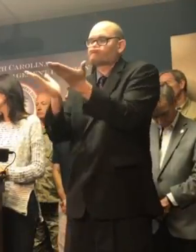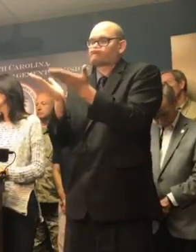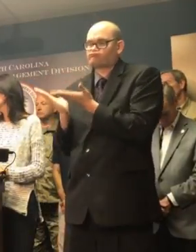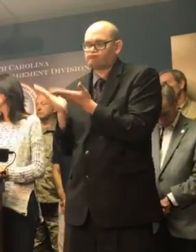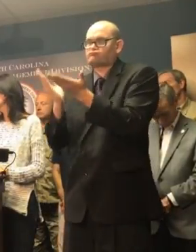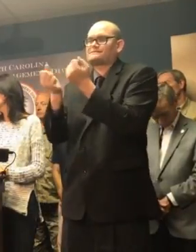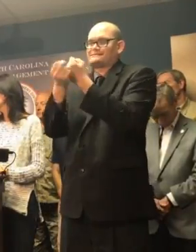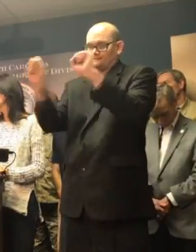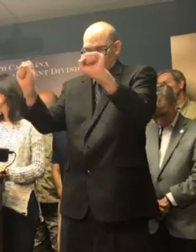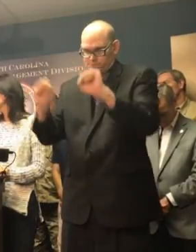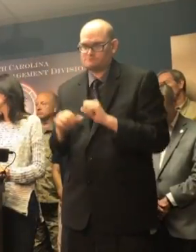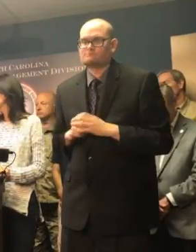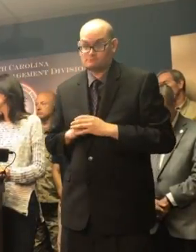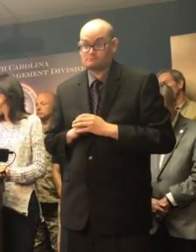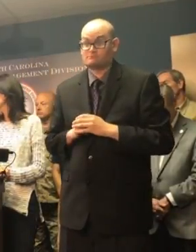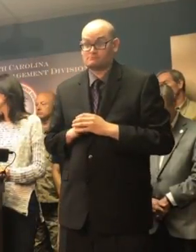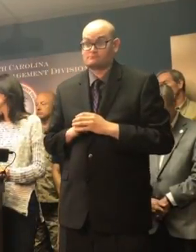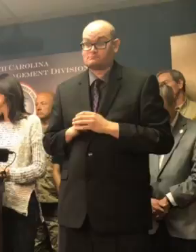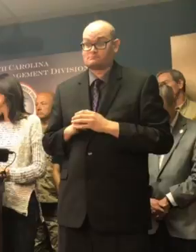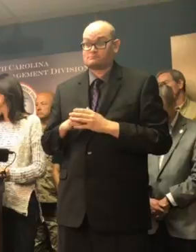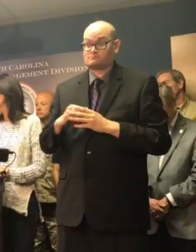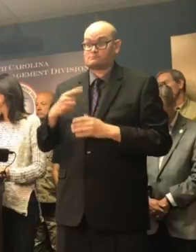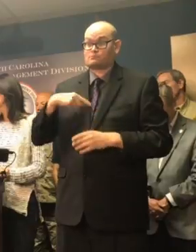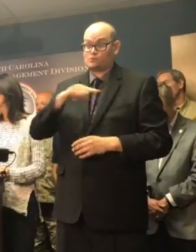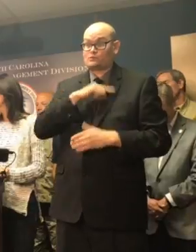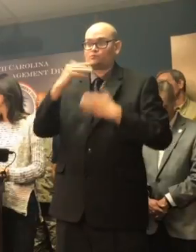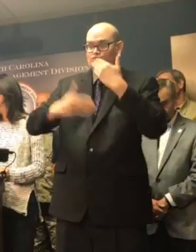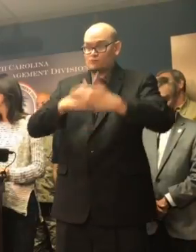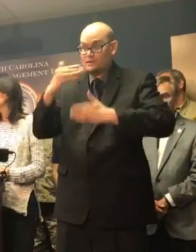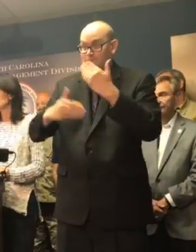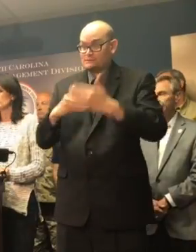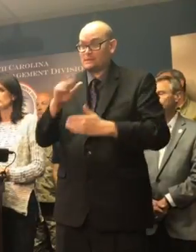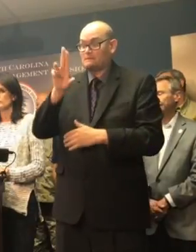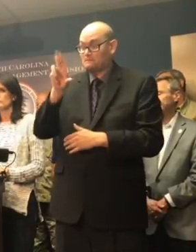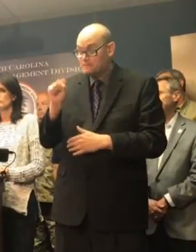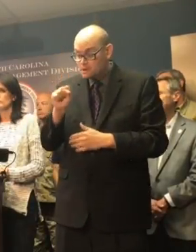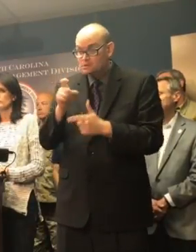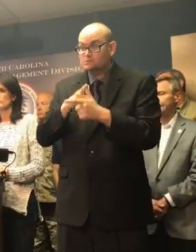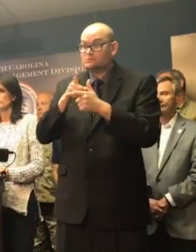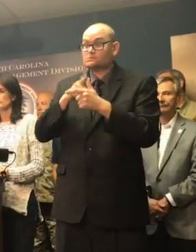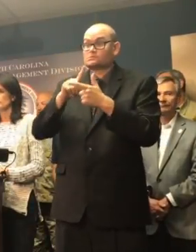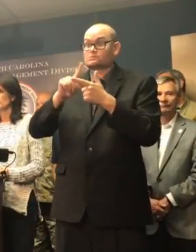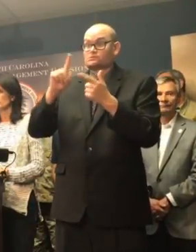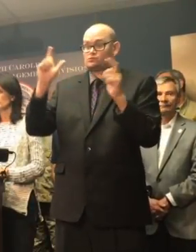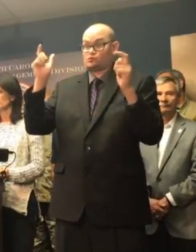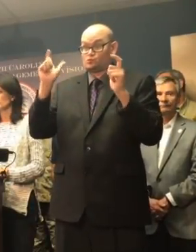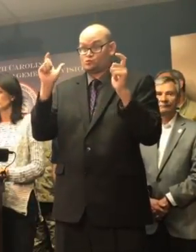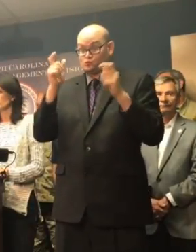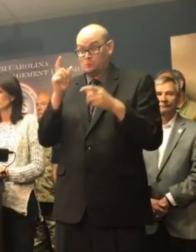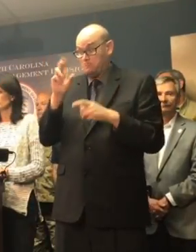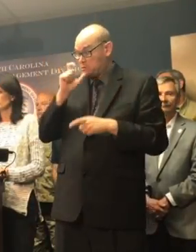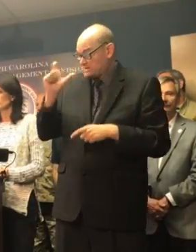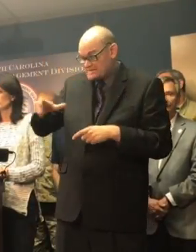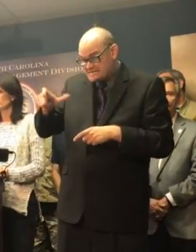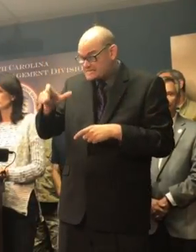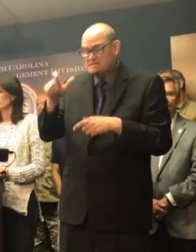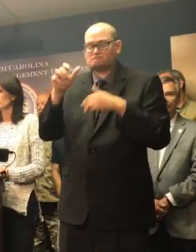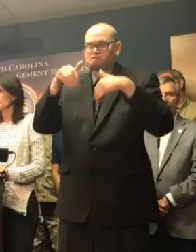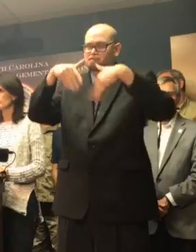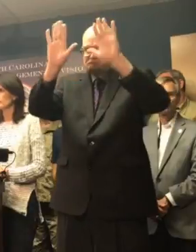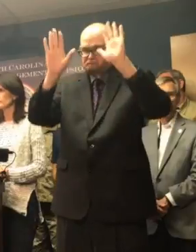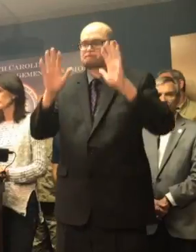of them. We are in the process now of decommissioning the bus operation over the next few hours to get them back out of harm's way as